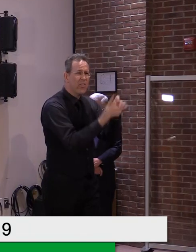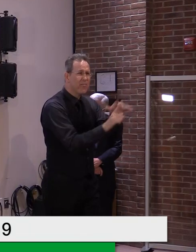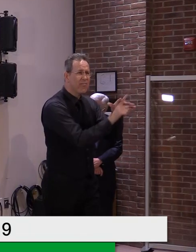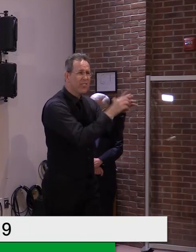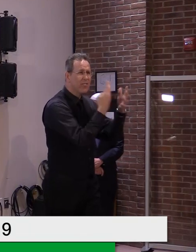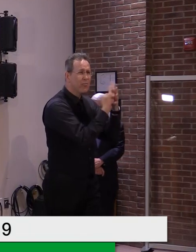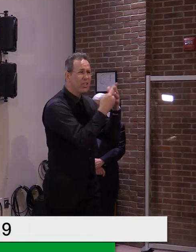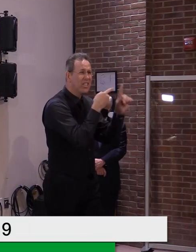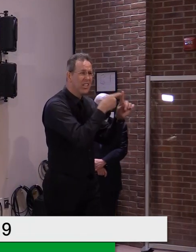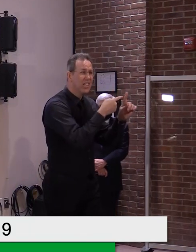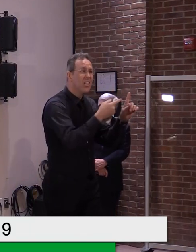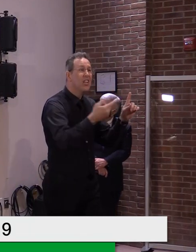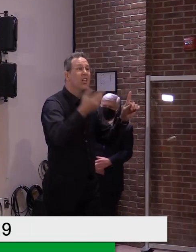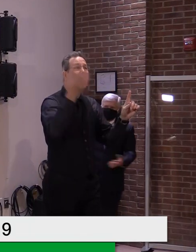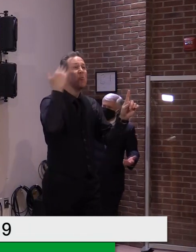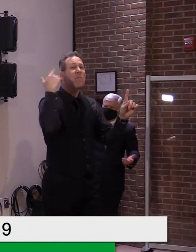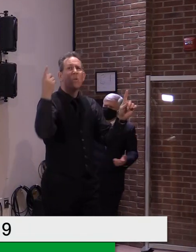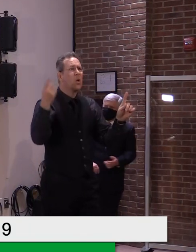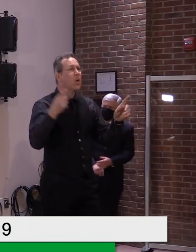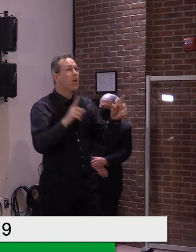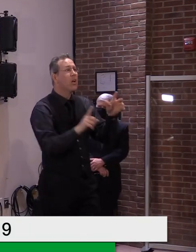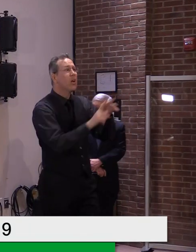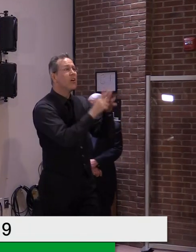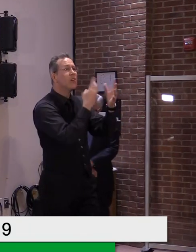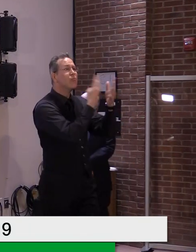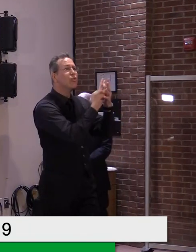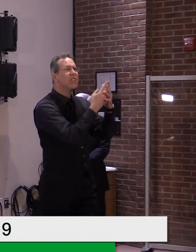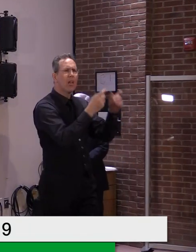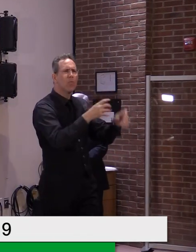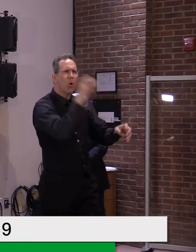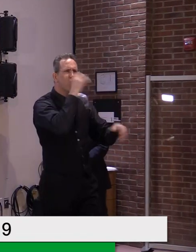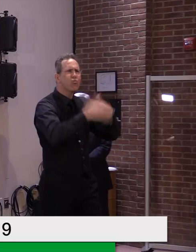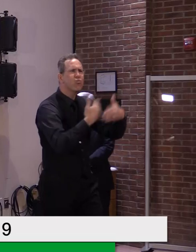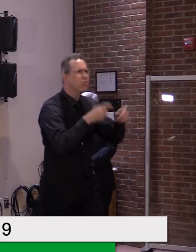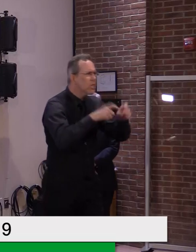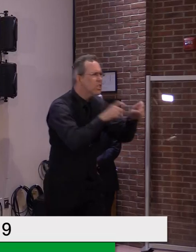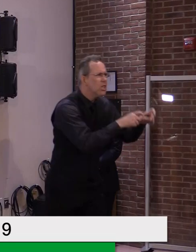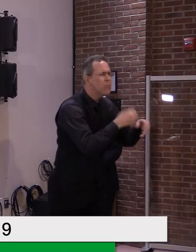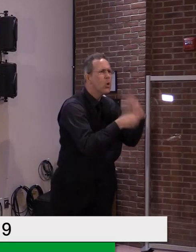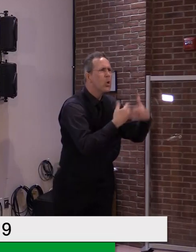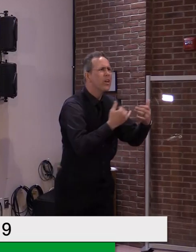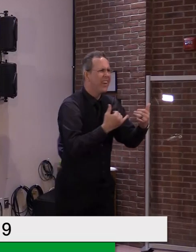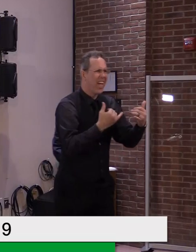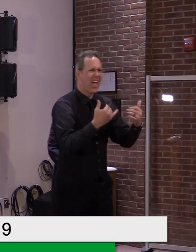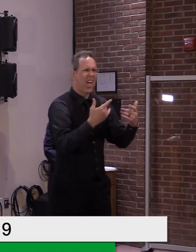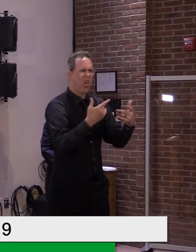The same happened on March 11th at Northern State Correctional Center. So